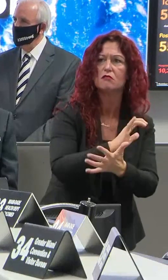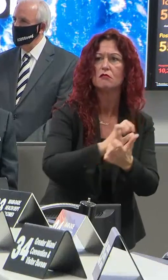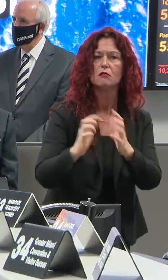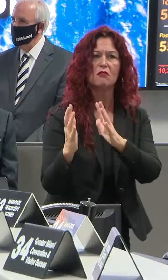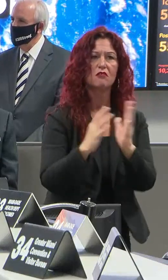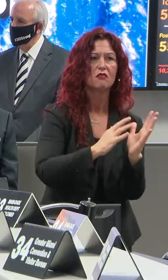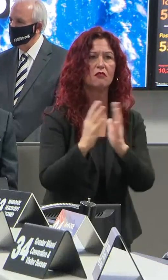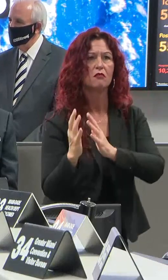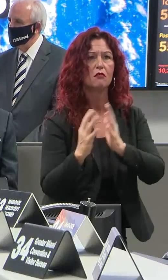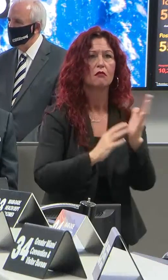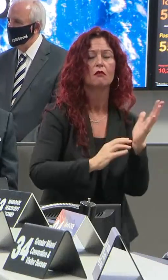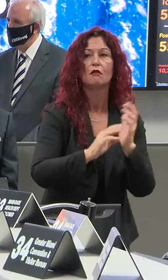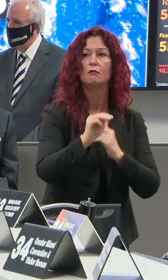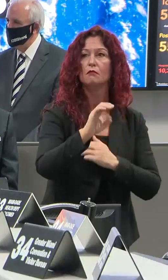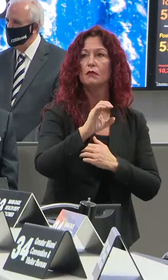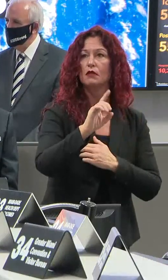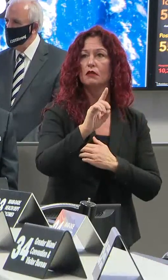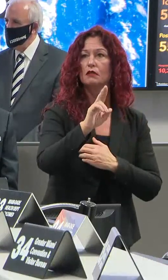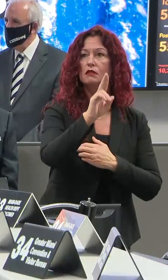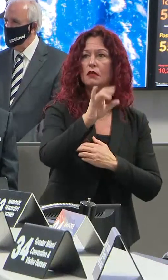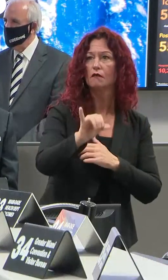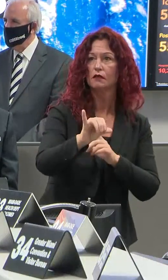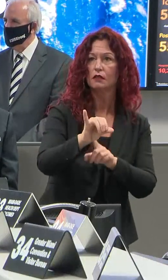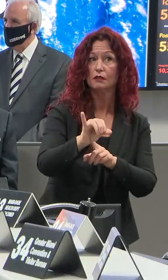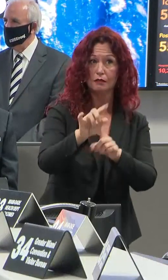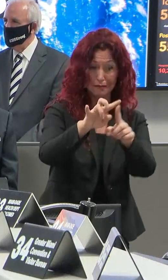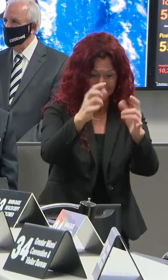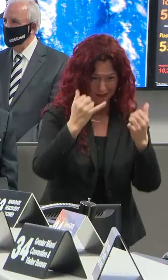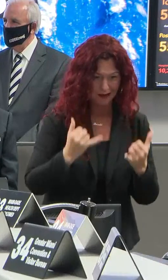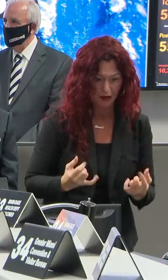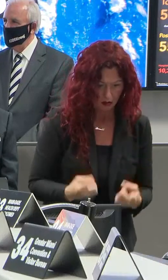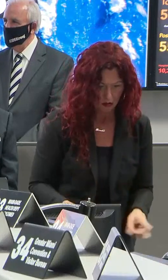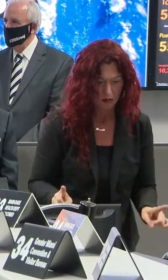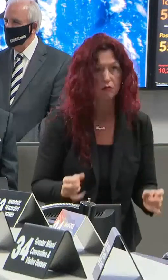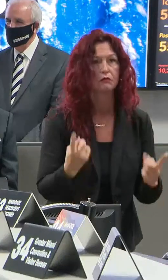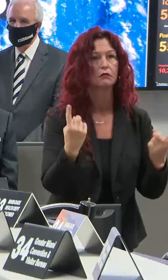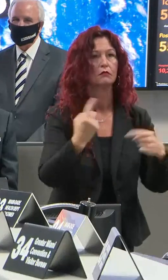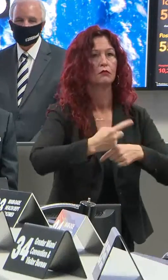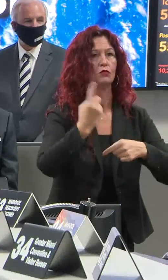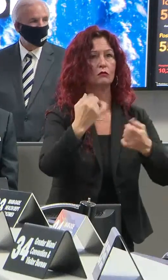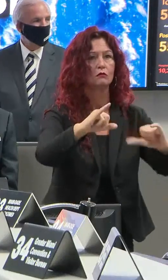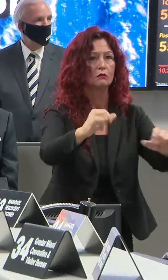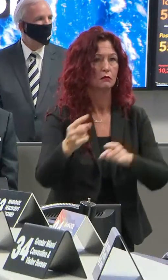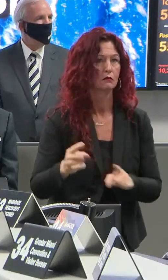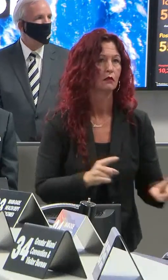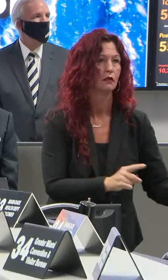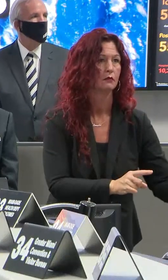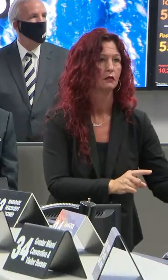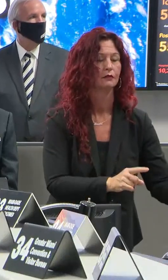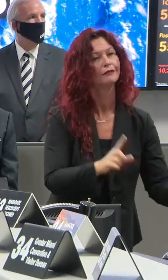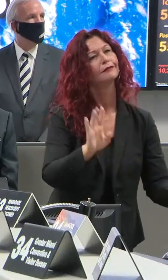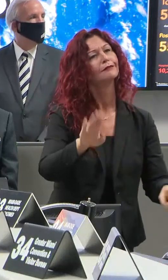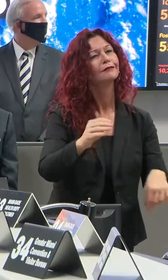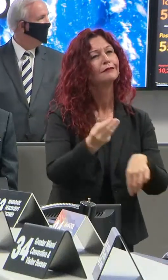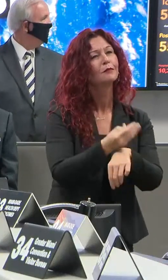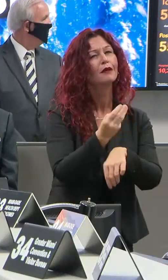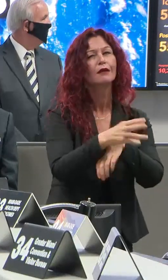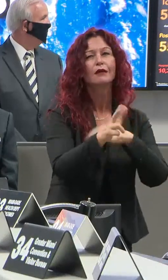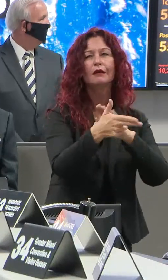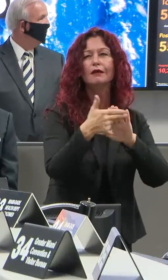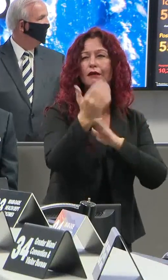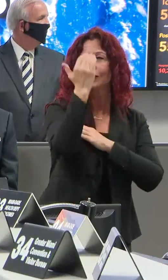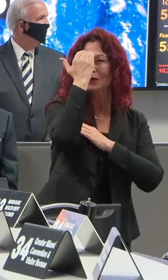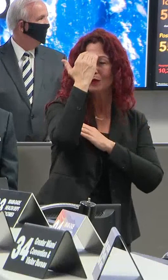hate. We are the Magic City for a reason. We make the impossible possible, and we will